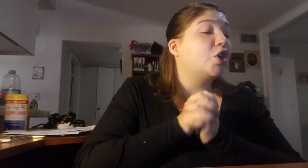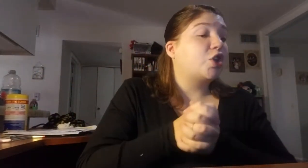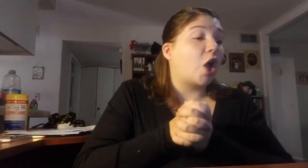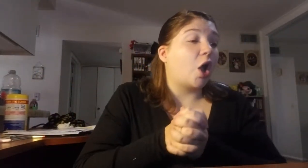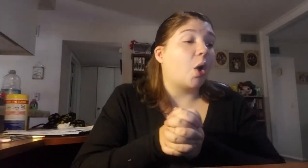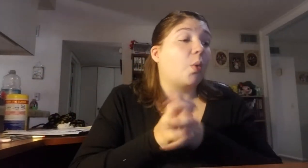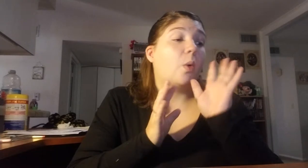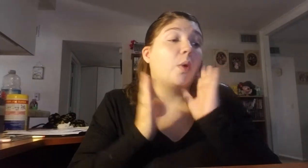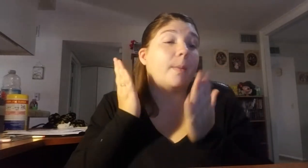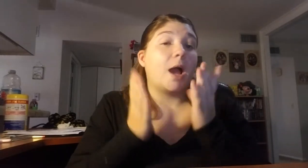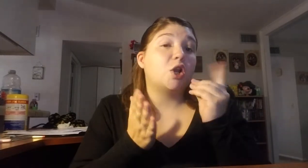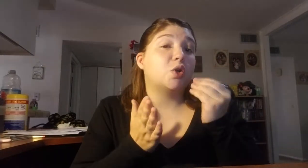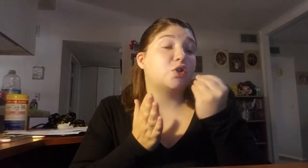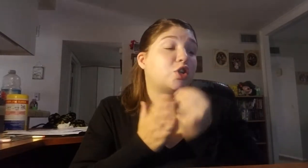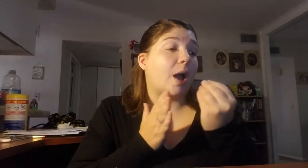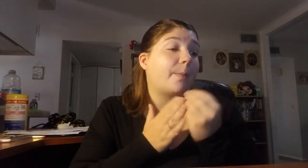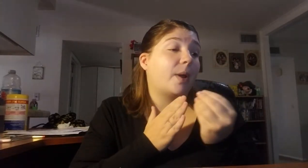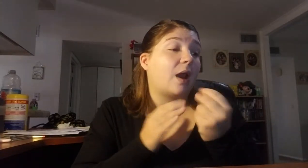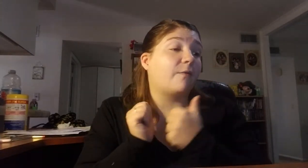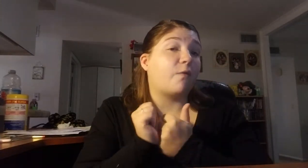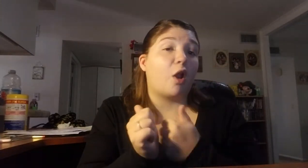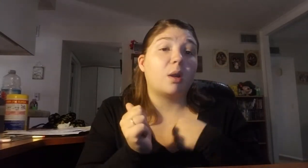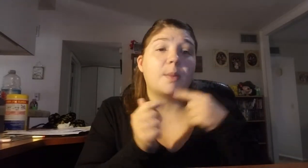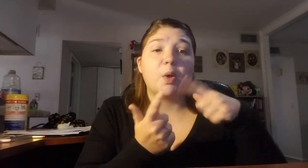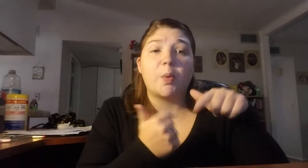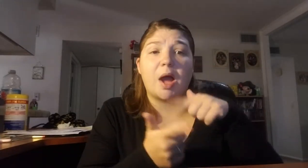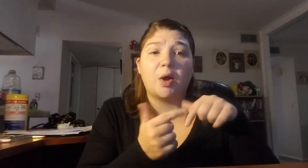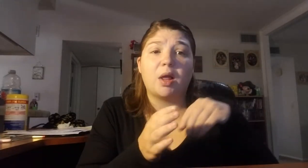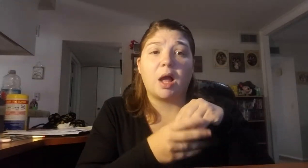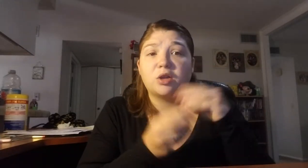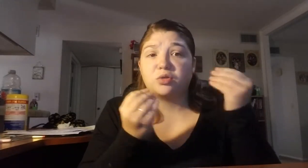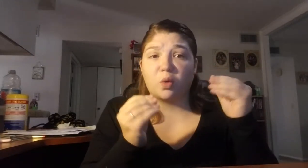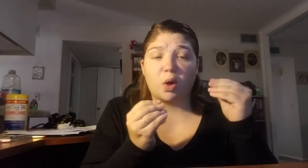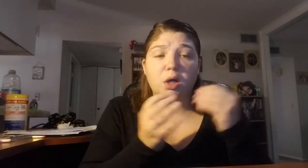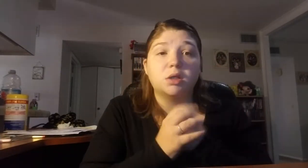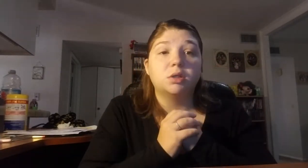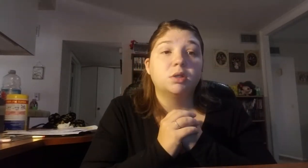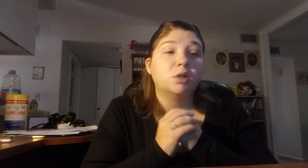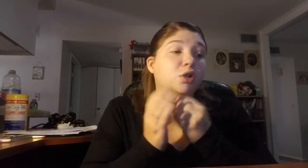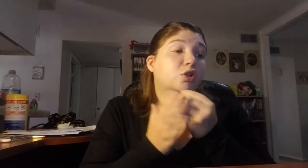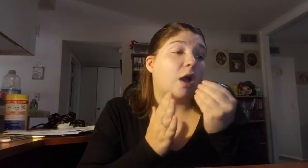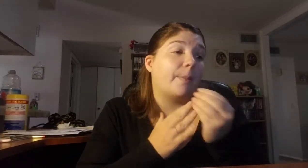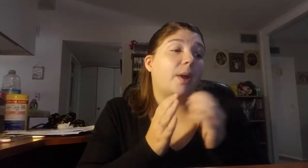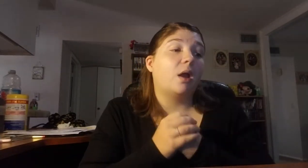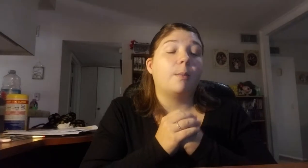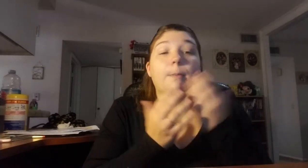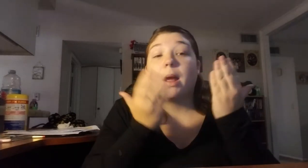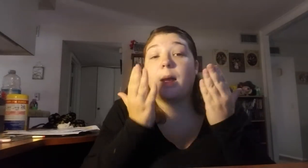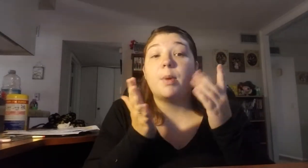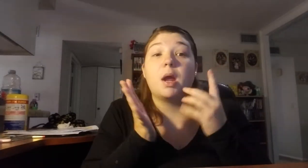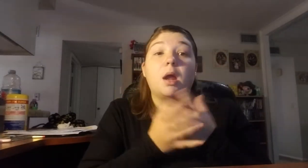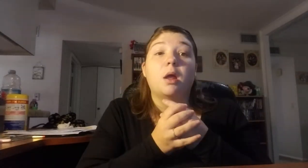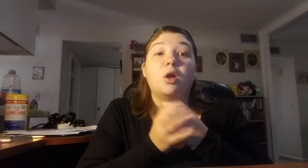So, we might do shopping, like following me around at stores, shopping, maybe